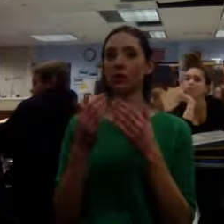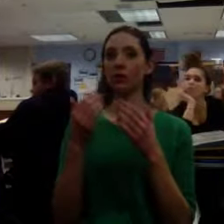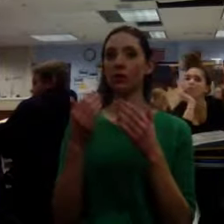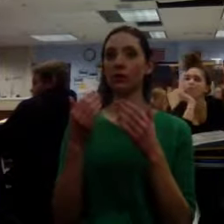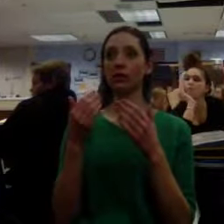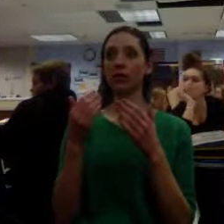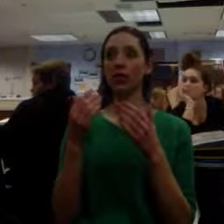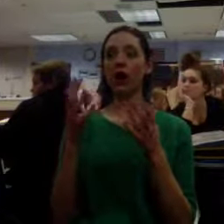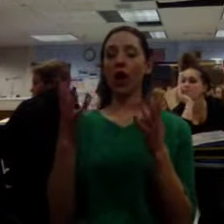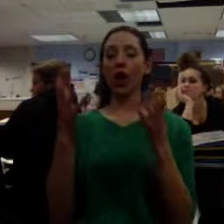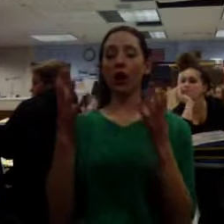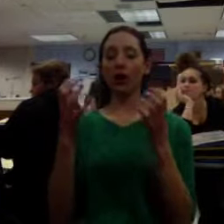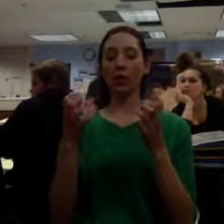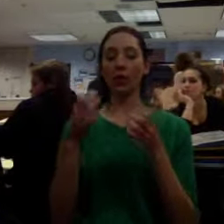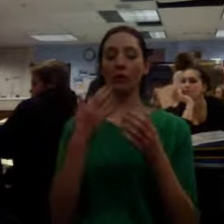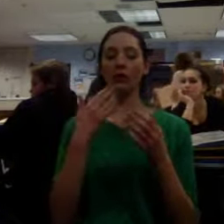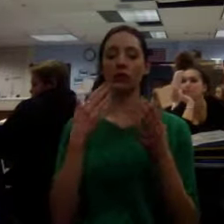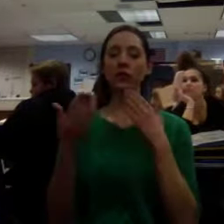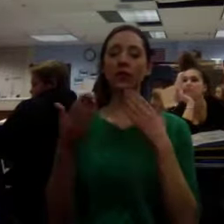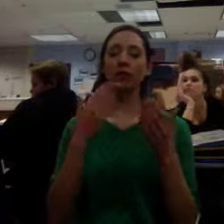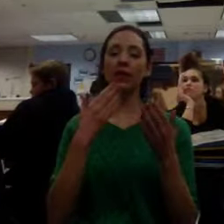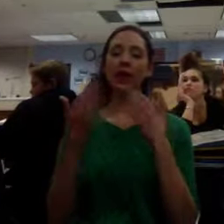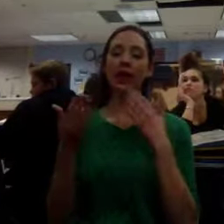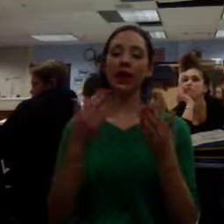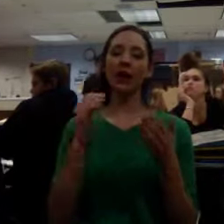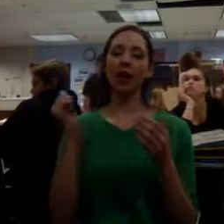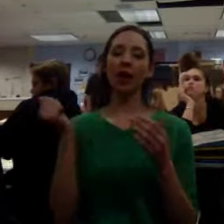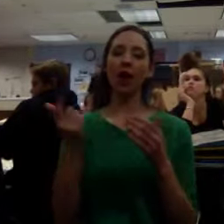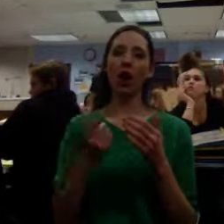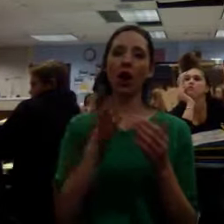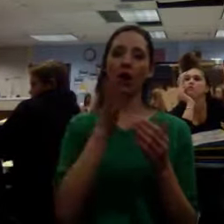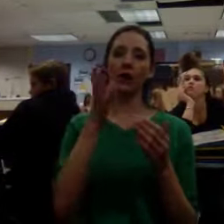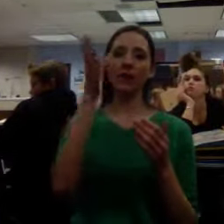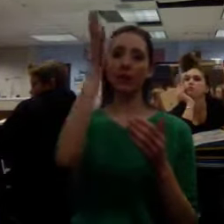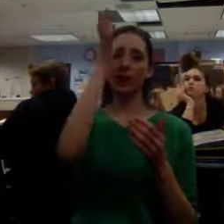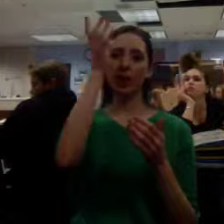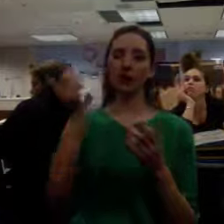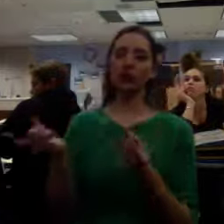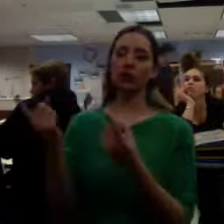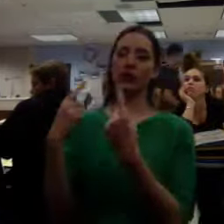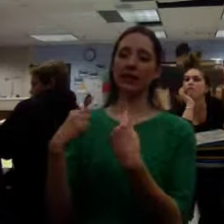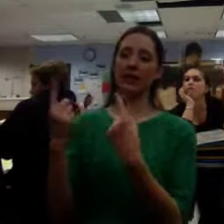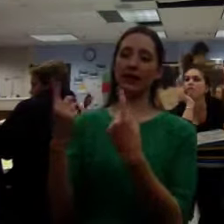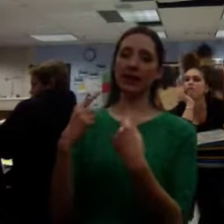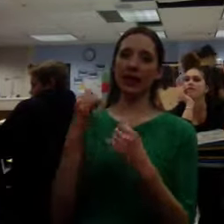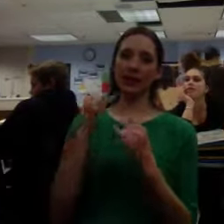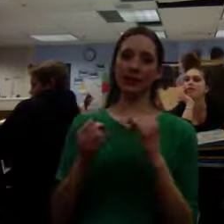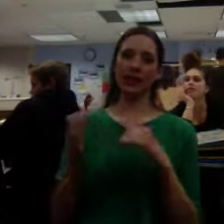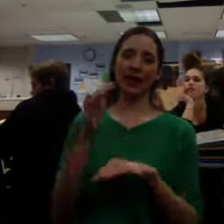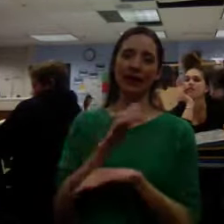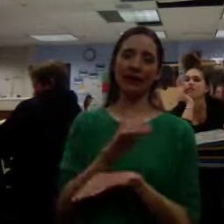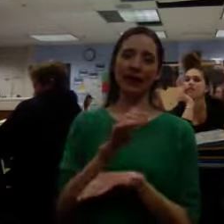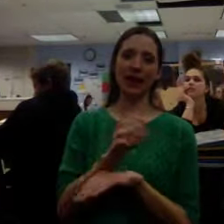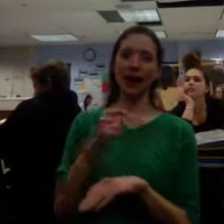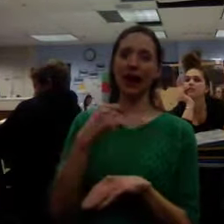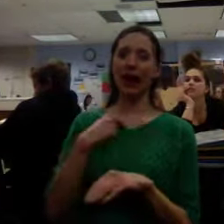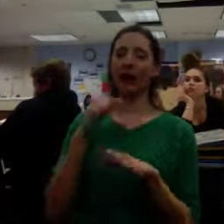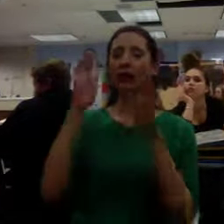several parents, and I was really grateful. I had a great blast talking to all your parents. And it